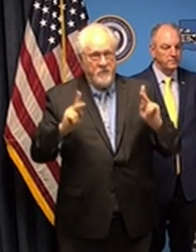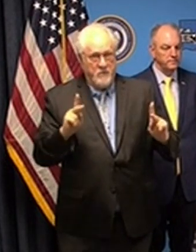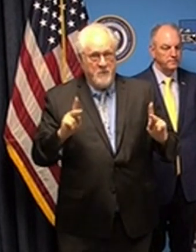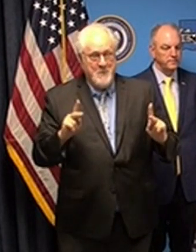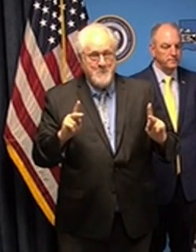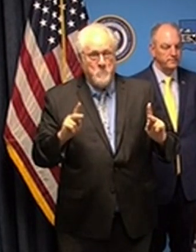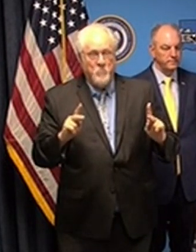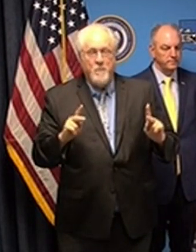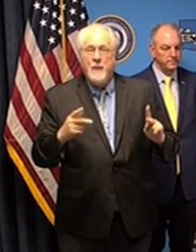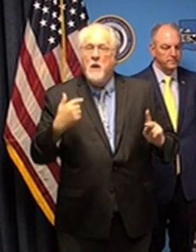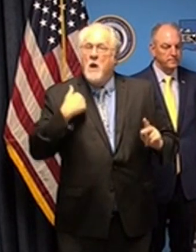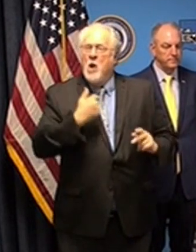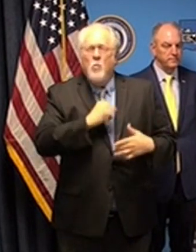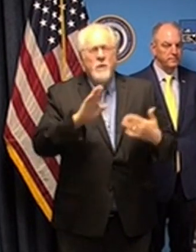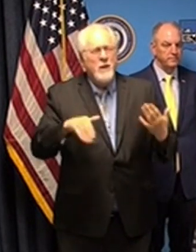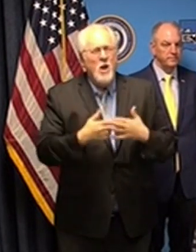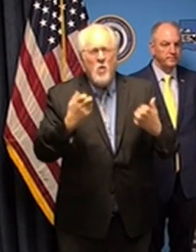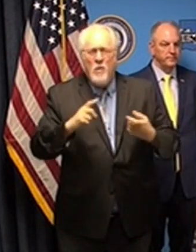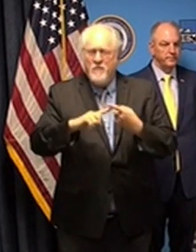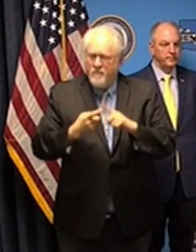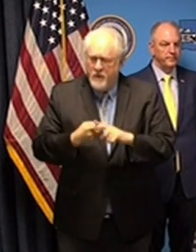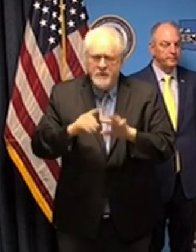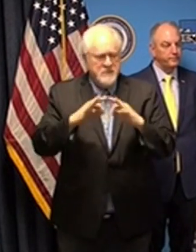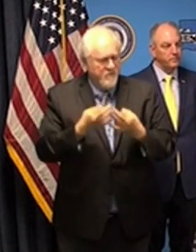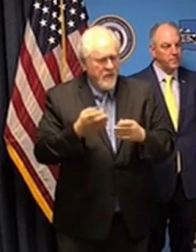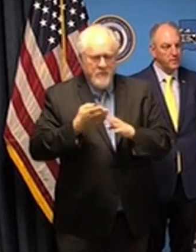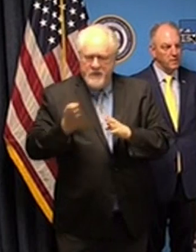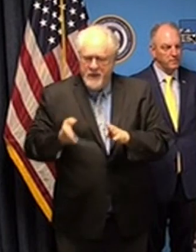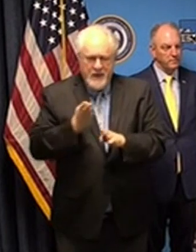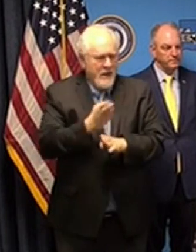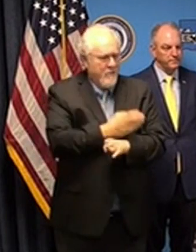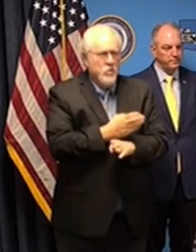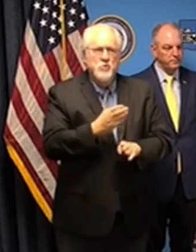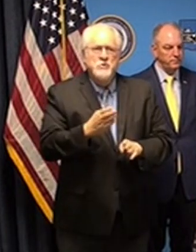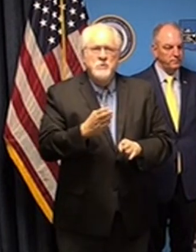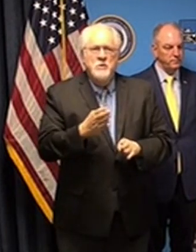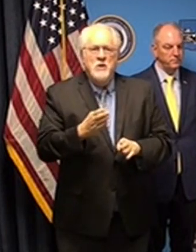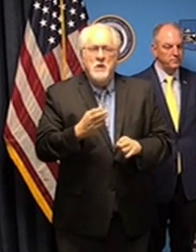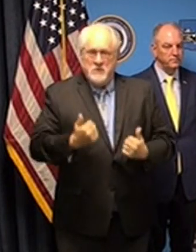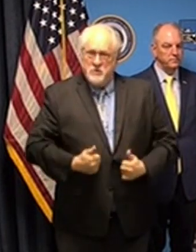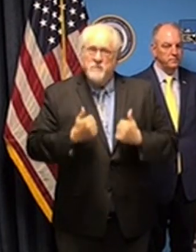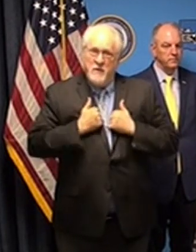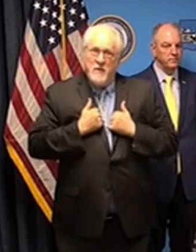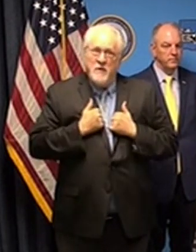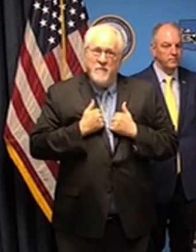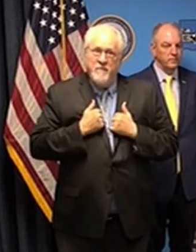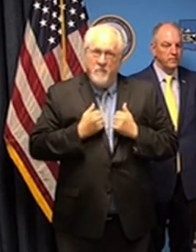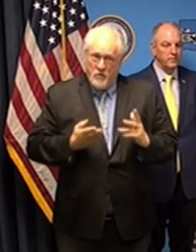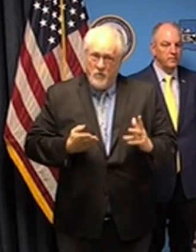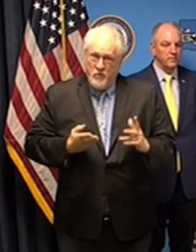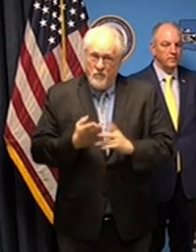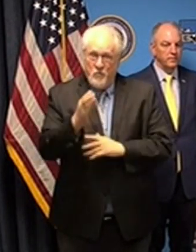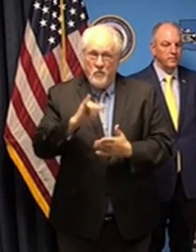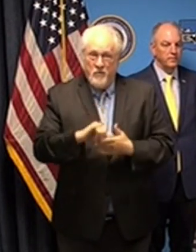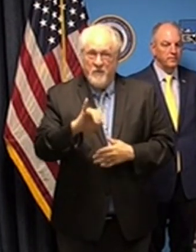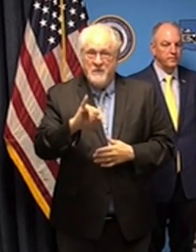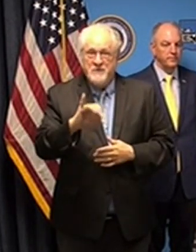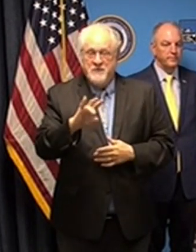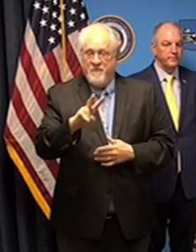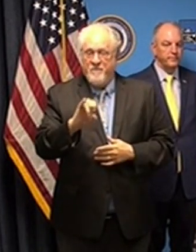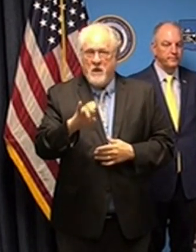public. We all want our friends and families and neighbors here in Louisiana to survive through this